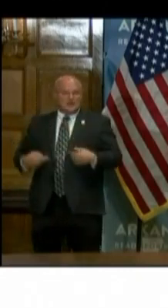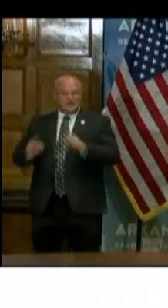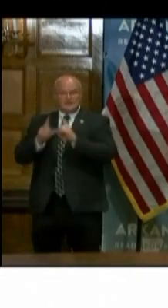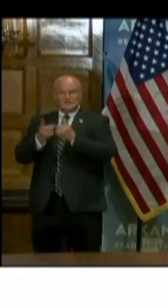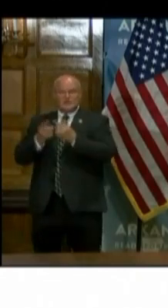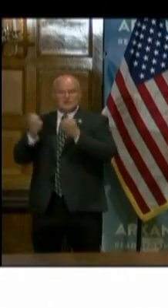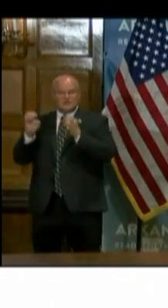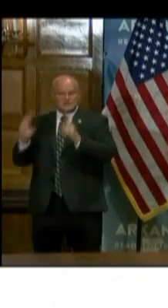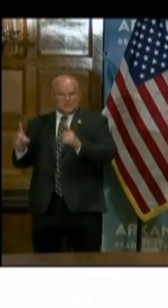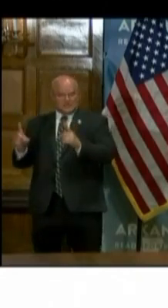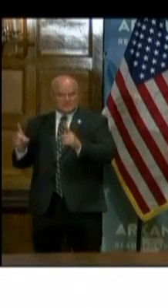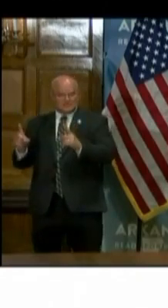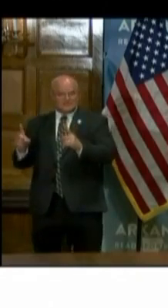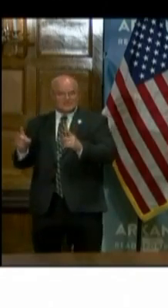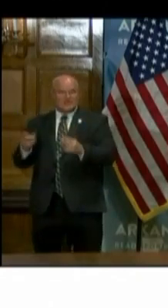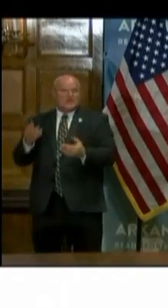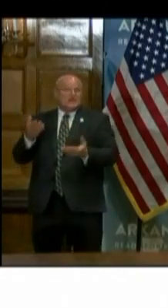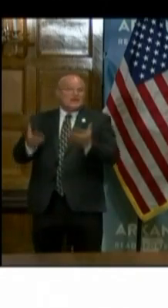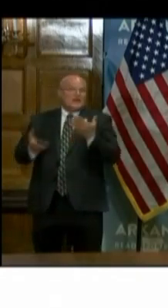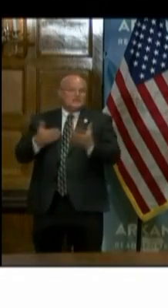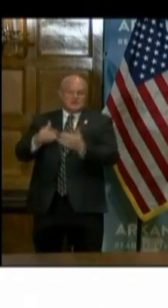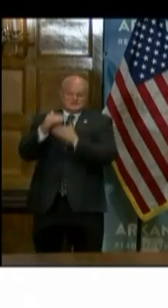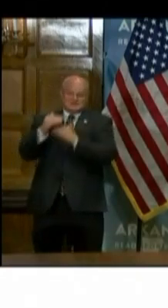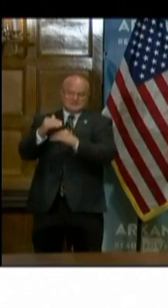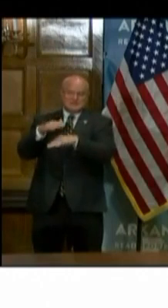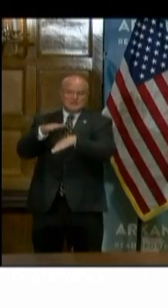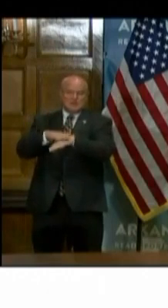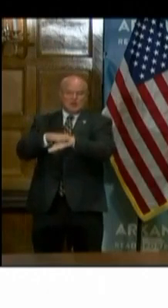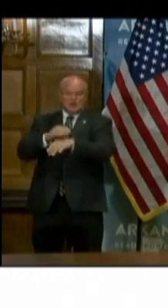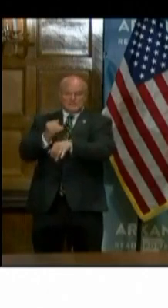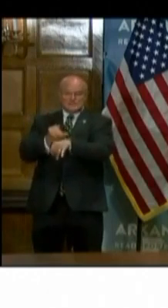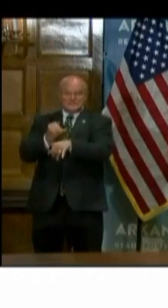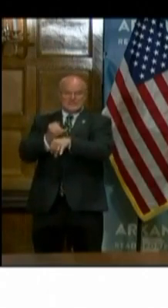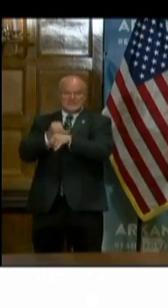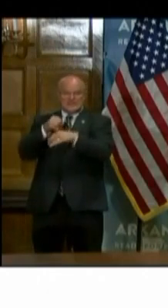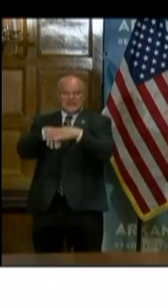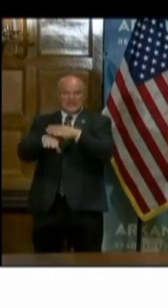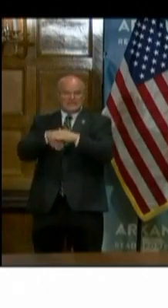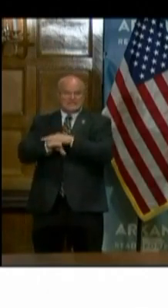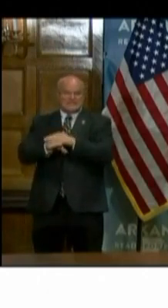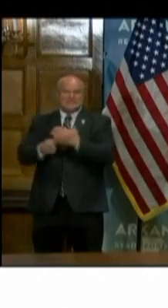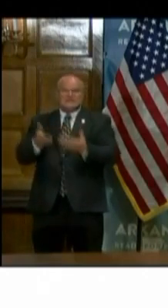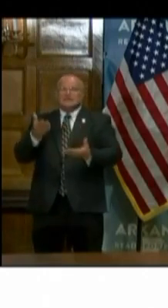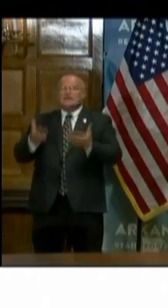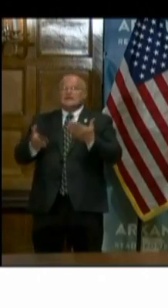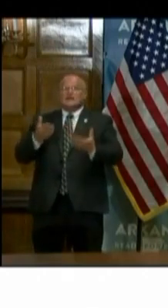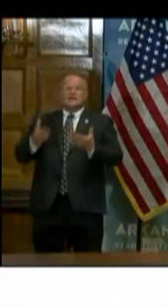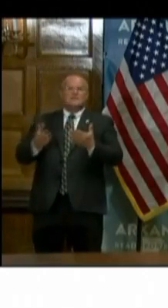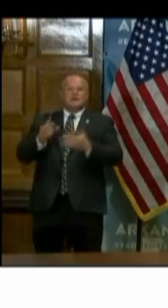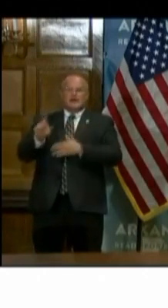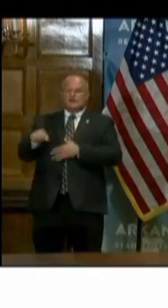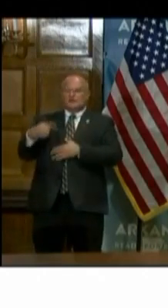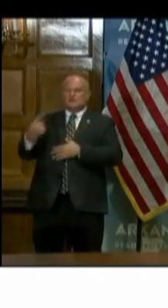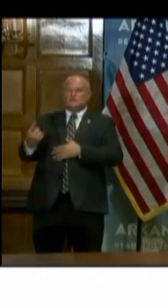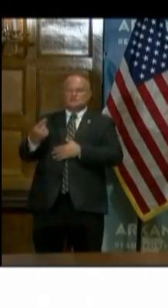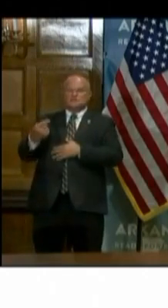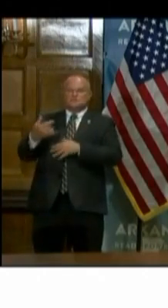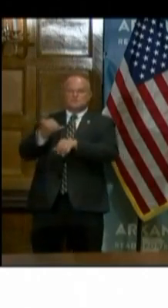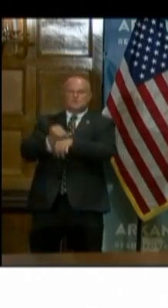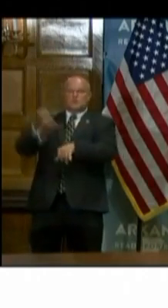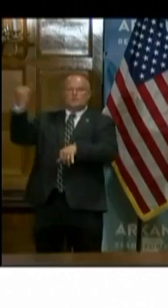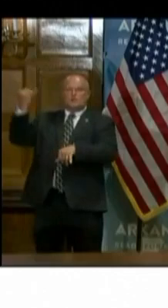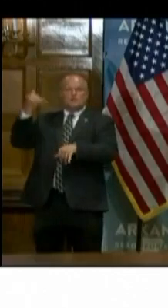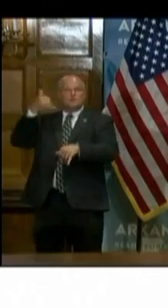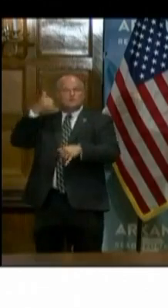of Education. It might restrict on-site access. It might go solely to remote